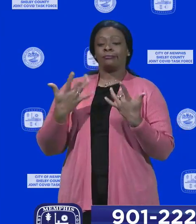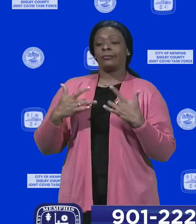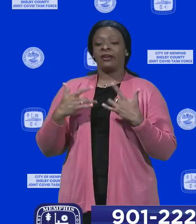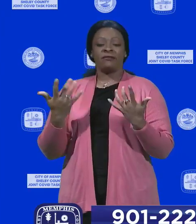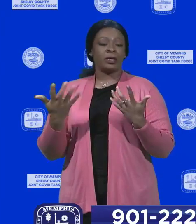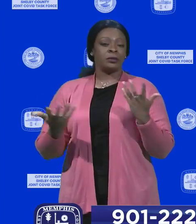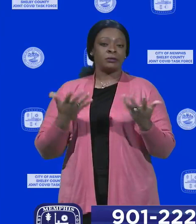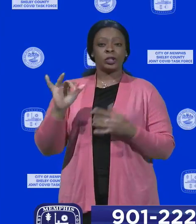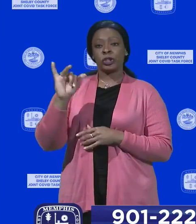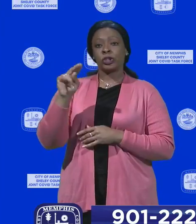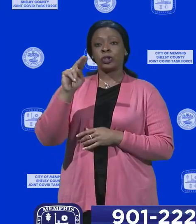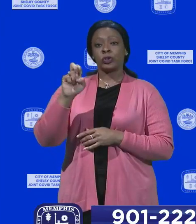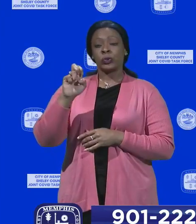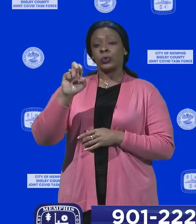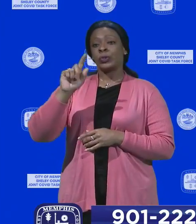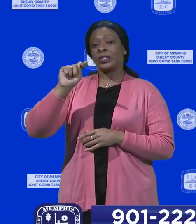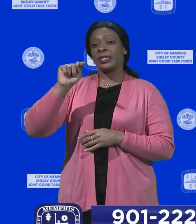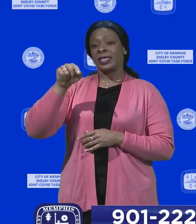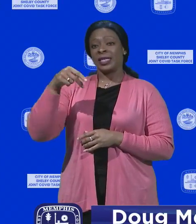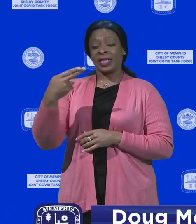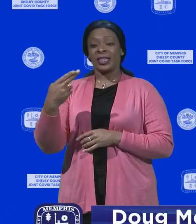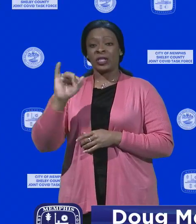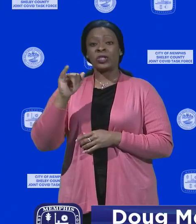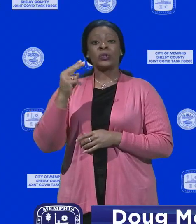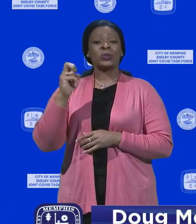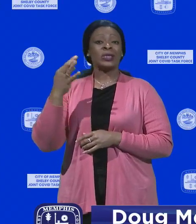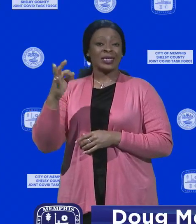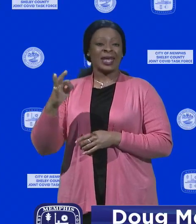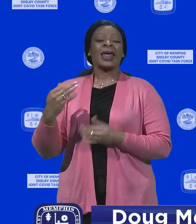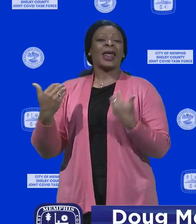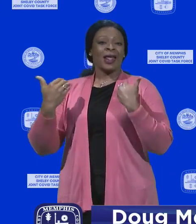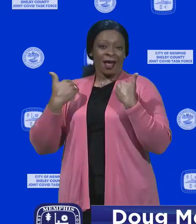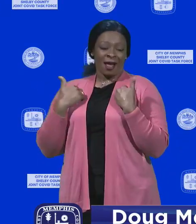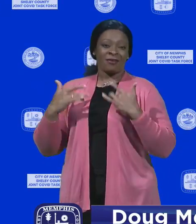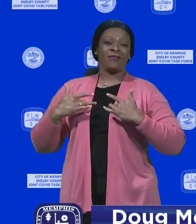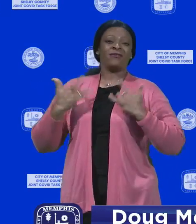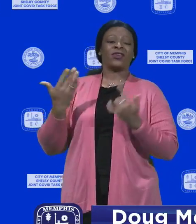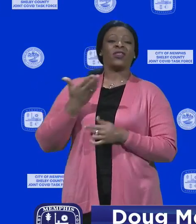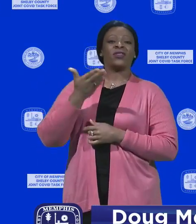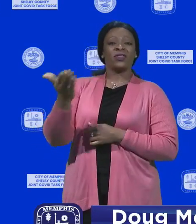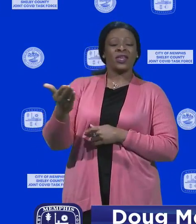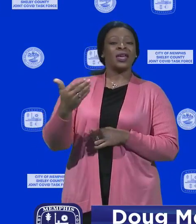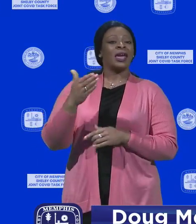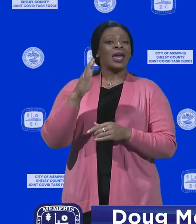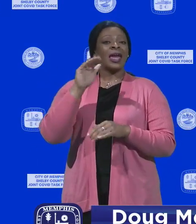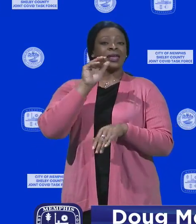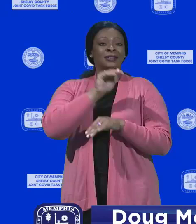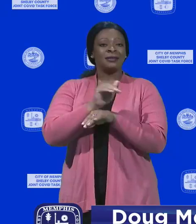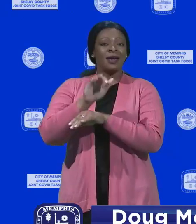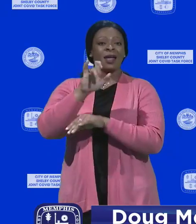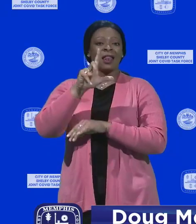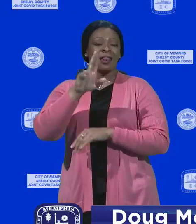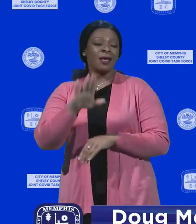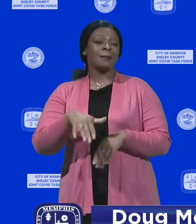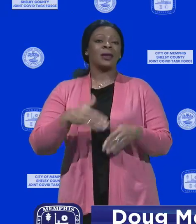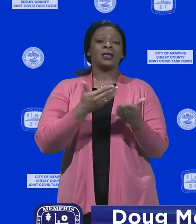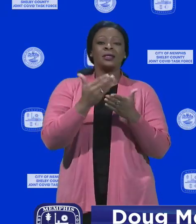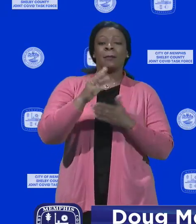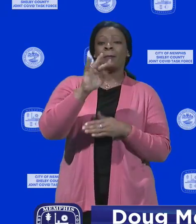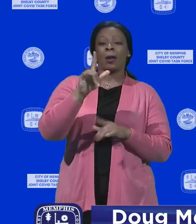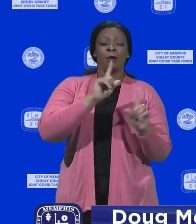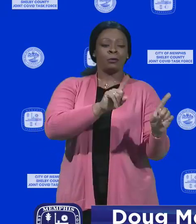events on Juneteenth, and our street team was there. They're also out in the evenings at some of the nightclubs and some of the shopping malls.